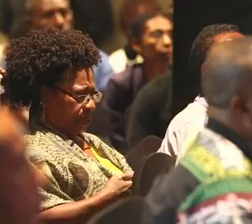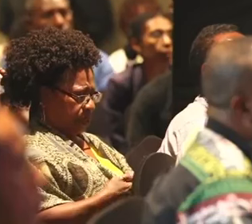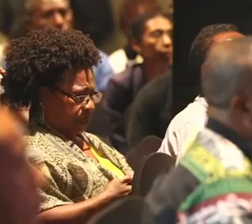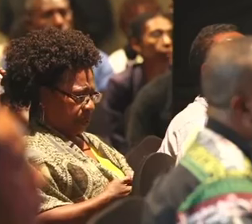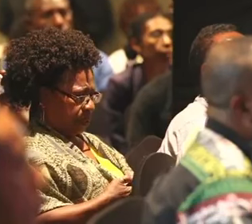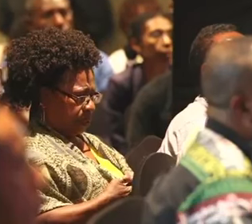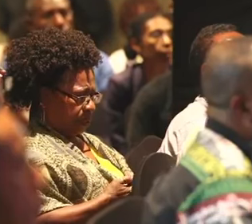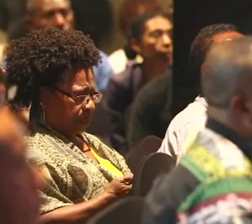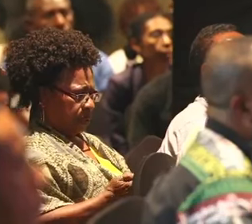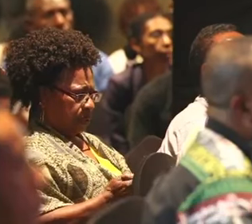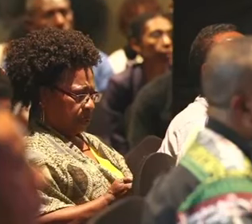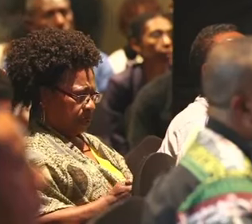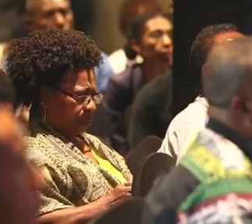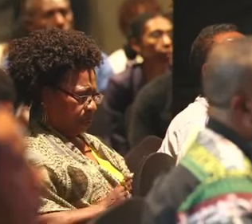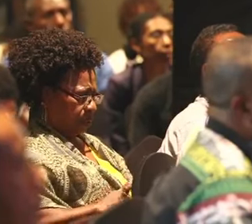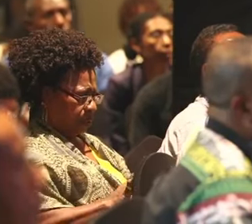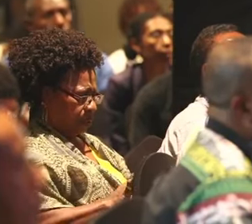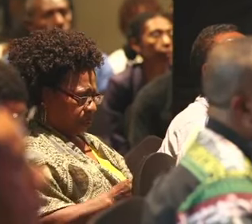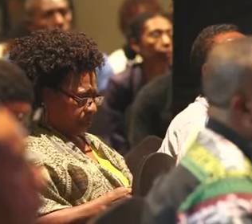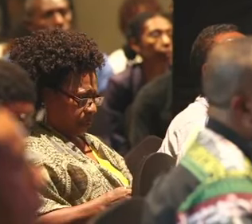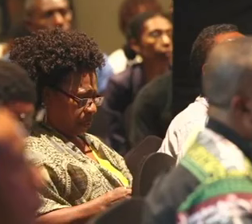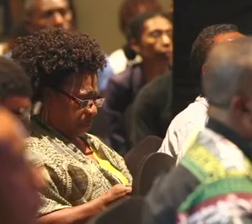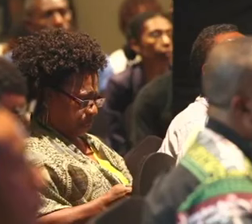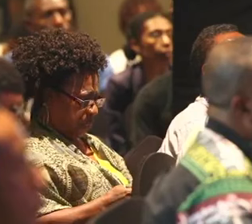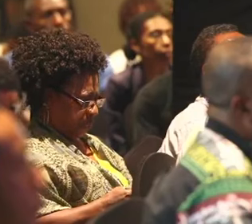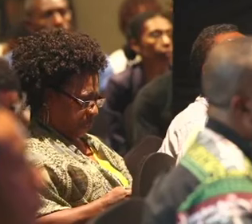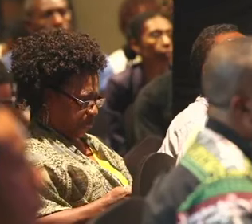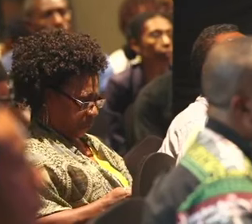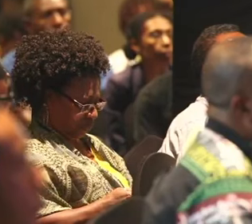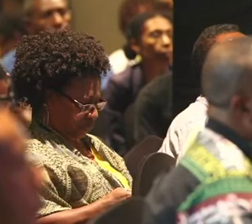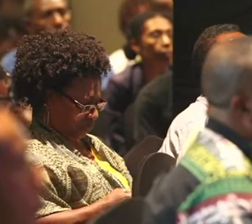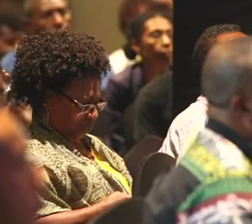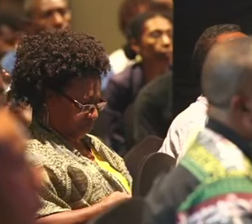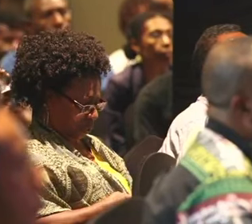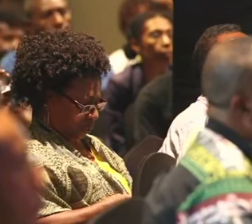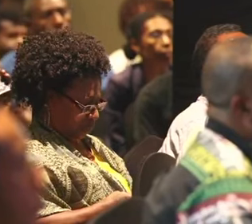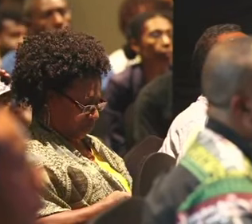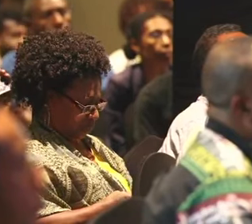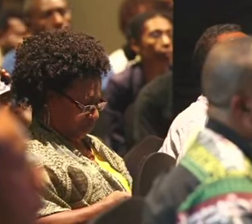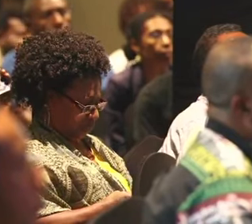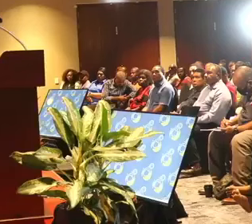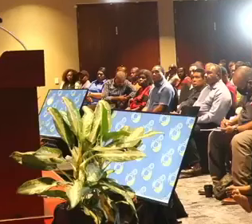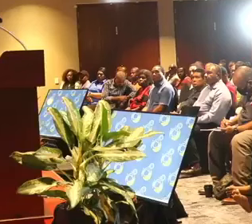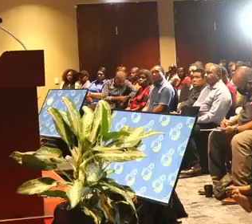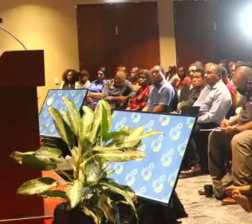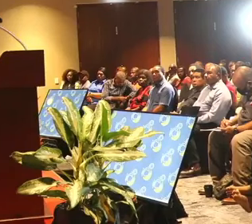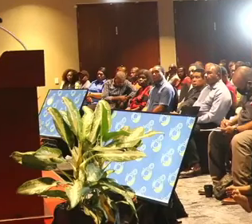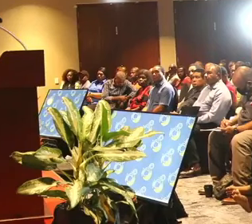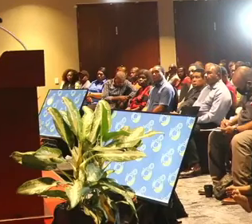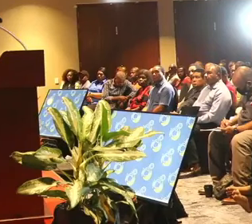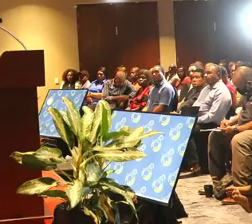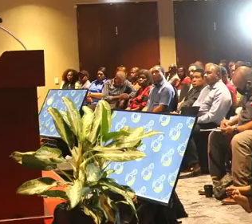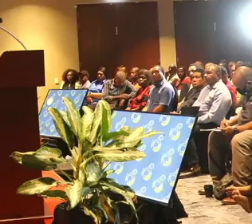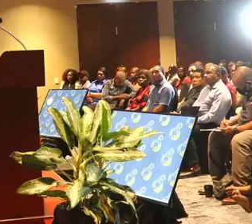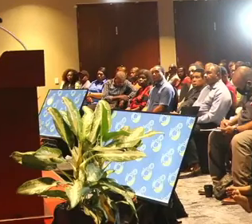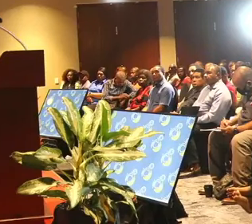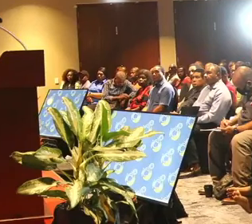built on communal based. And you may also work like stuff, but every Christmas you go back to the